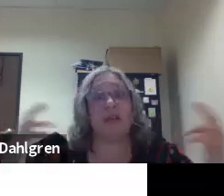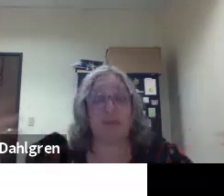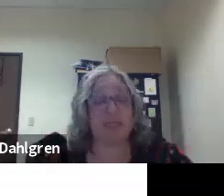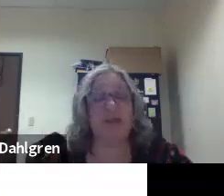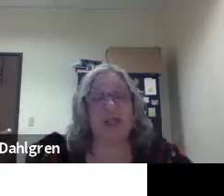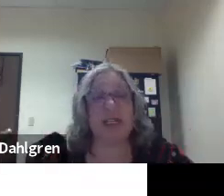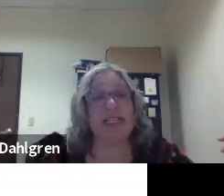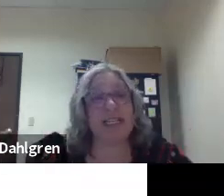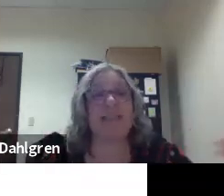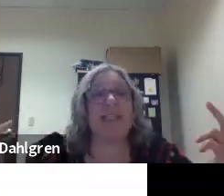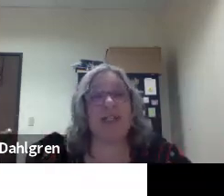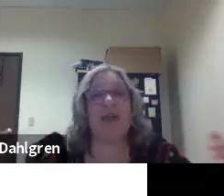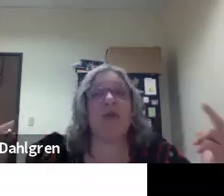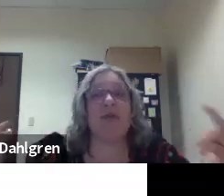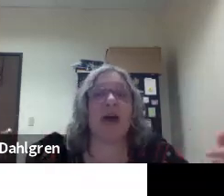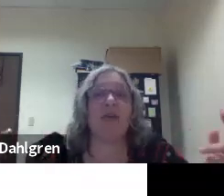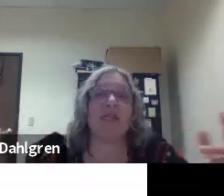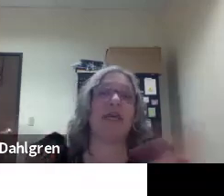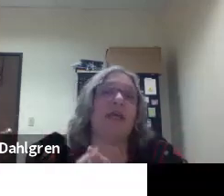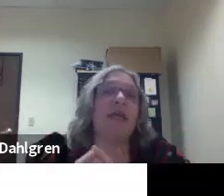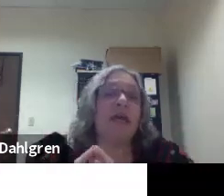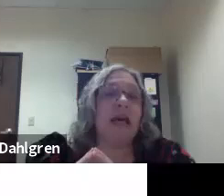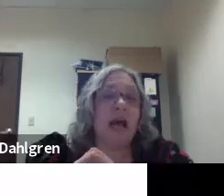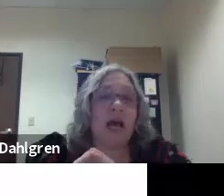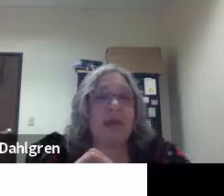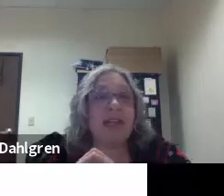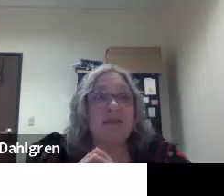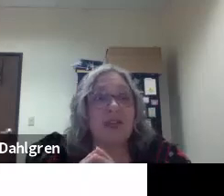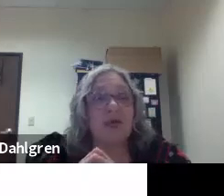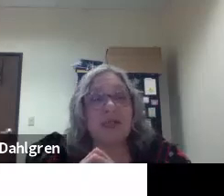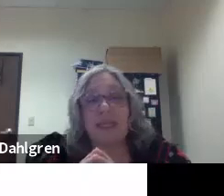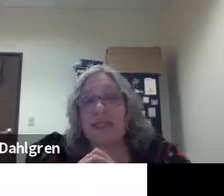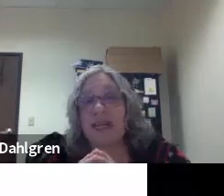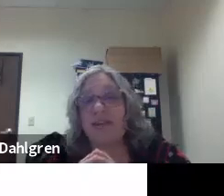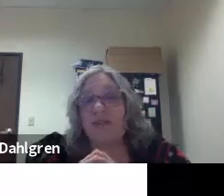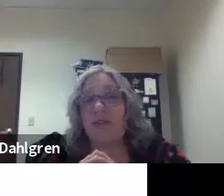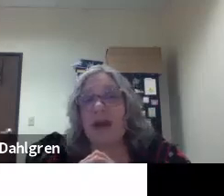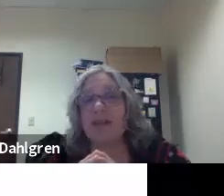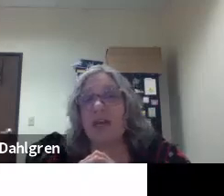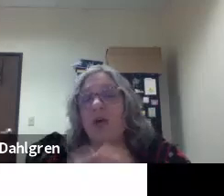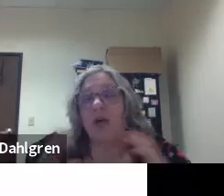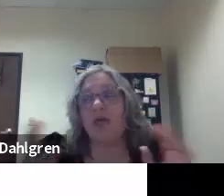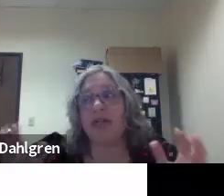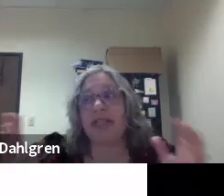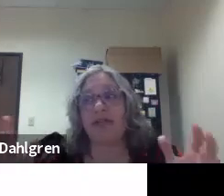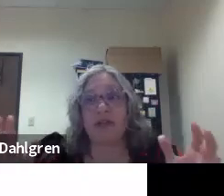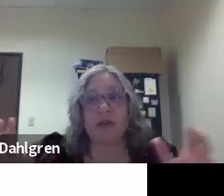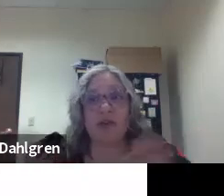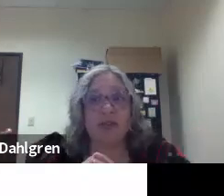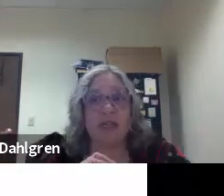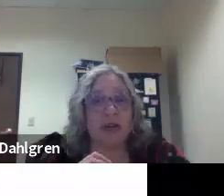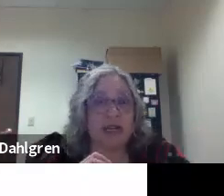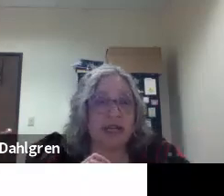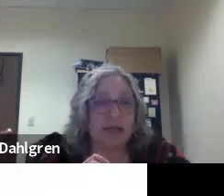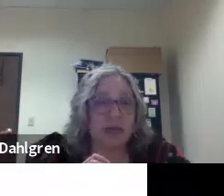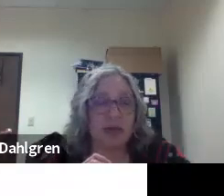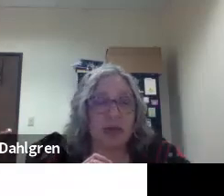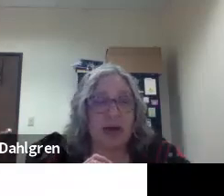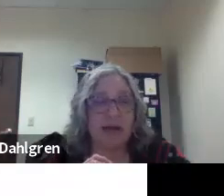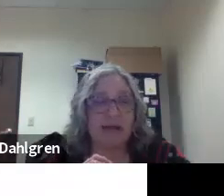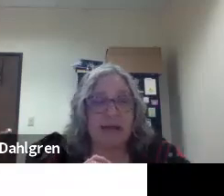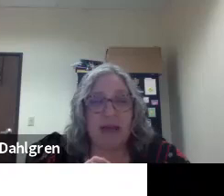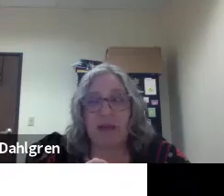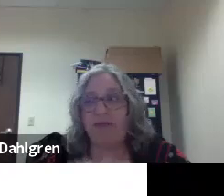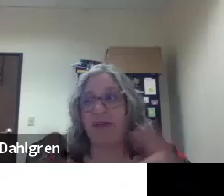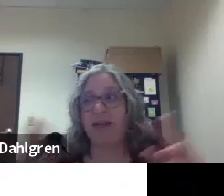there's potentially 62,000 individuals in the state of Nebraska who are receiving Social Security disability